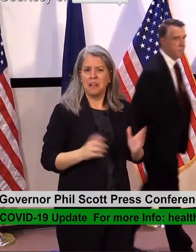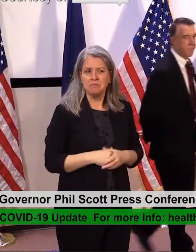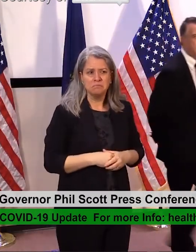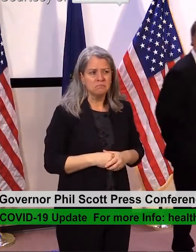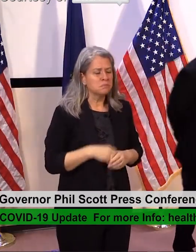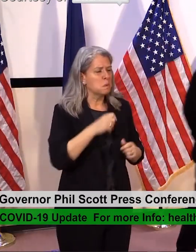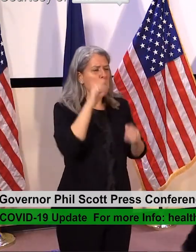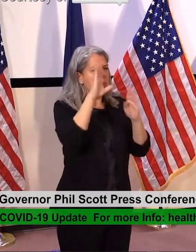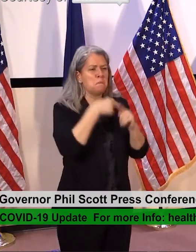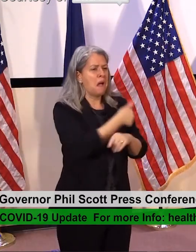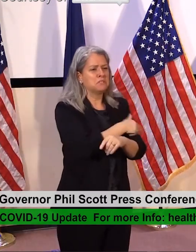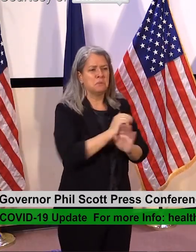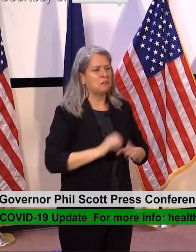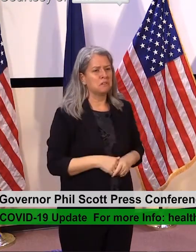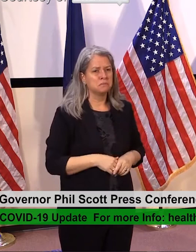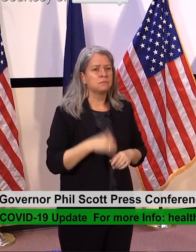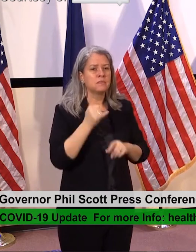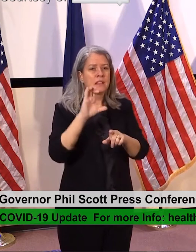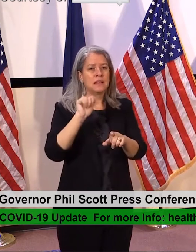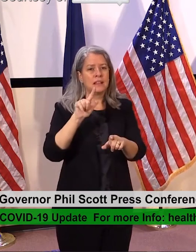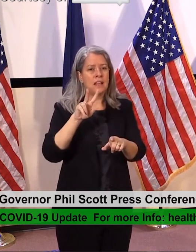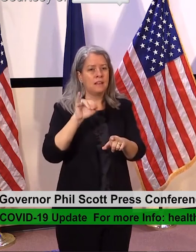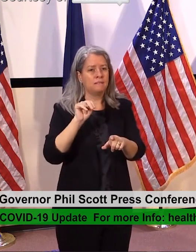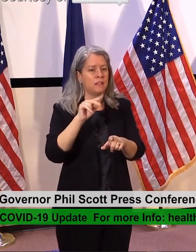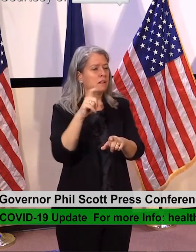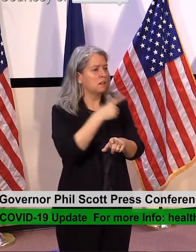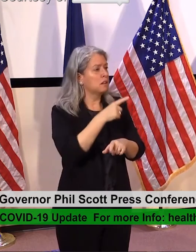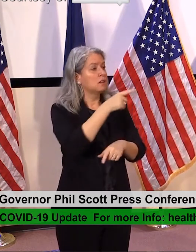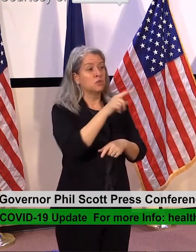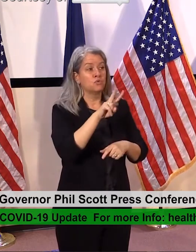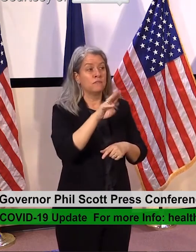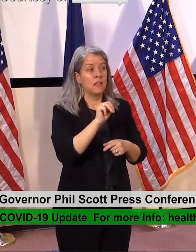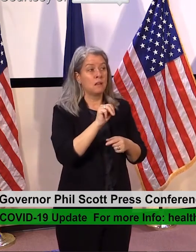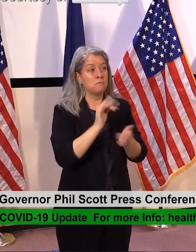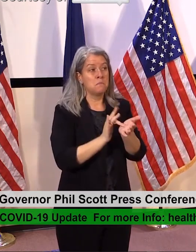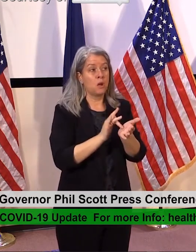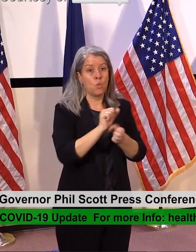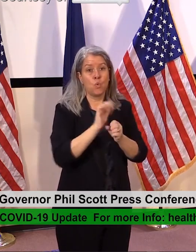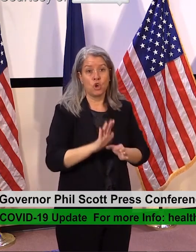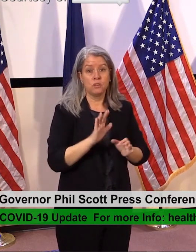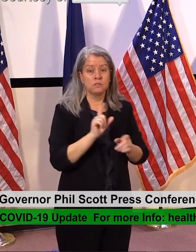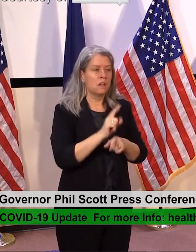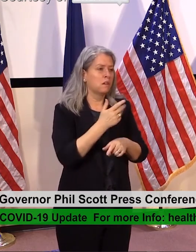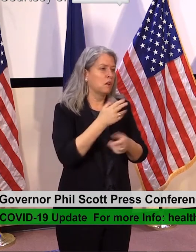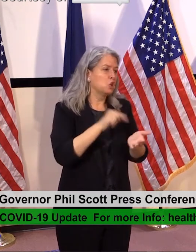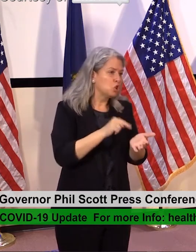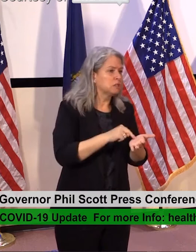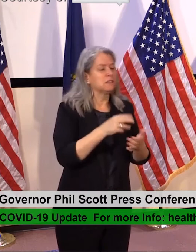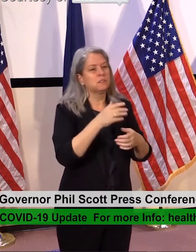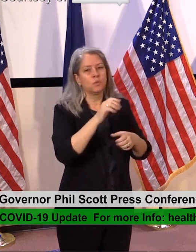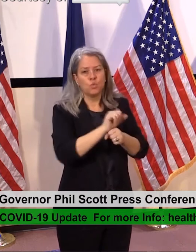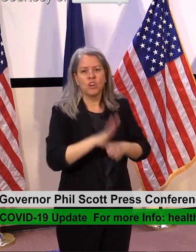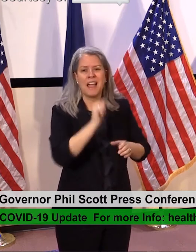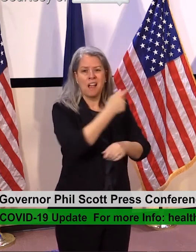Calvin? At UVM, we're hearing from medical workers that are concerned about potentially bringing home the virus to their families.